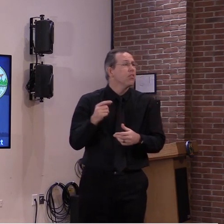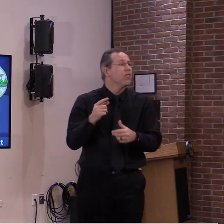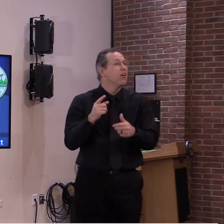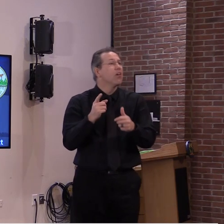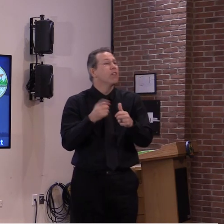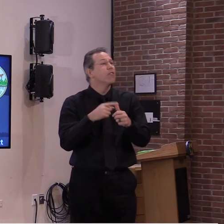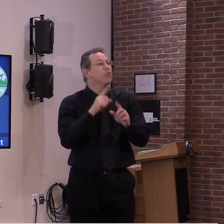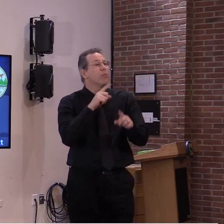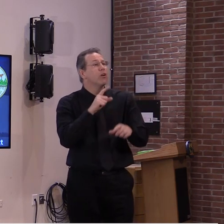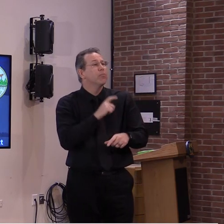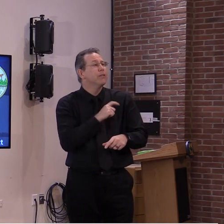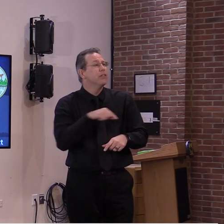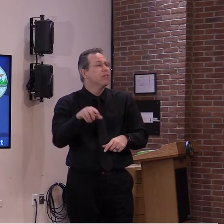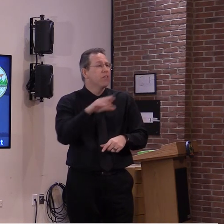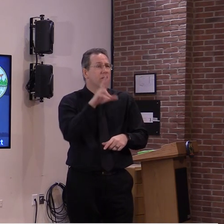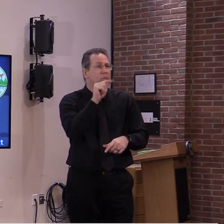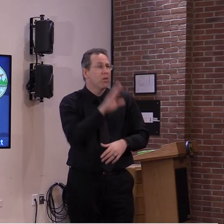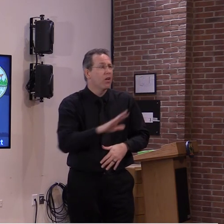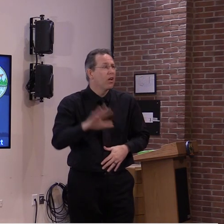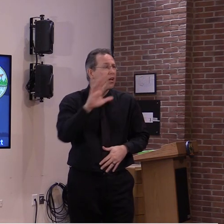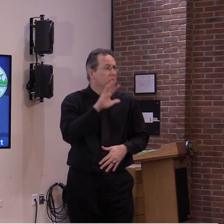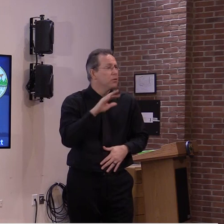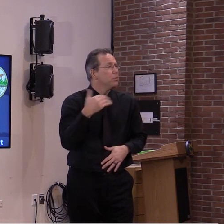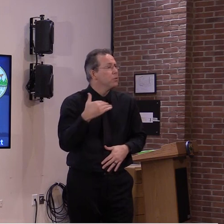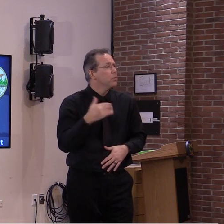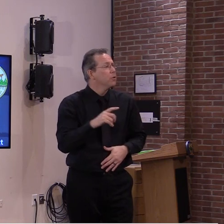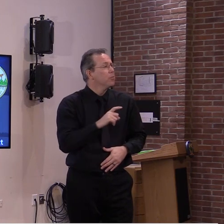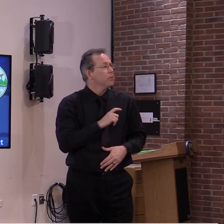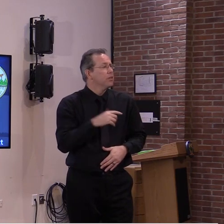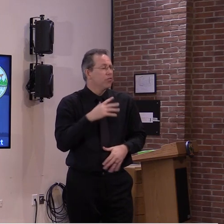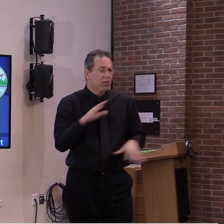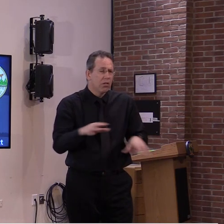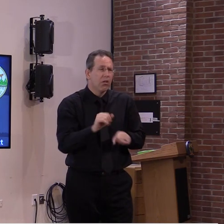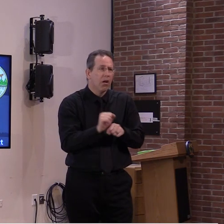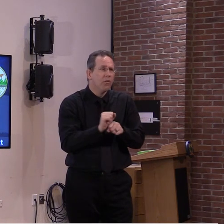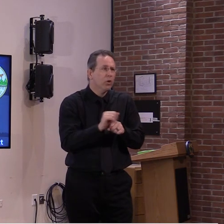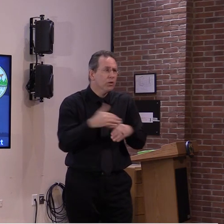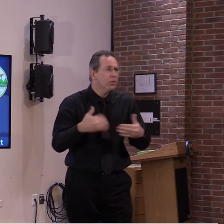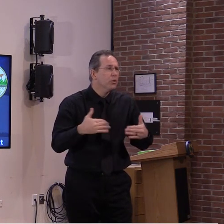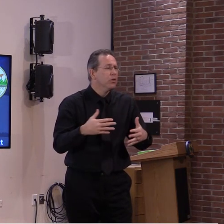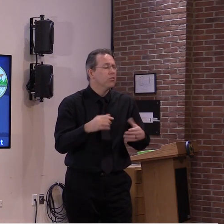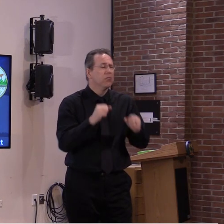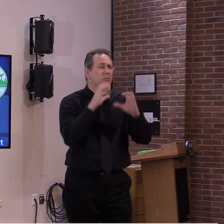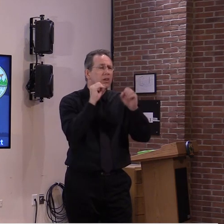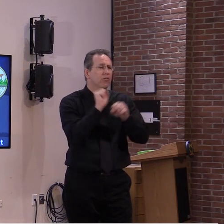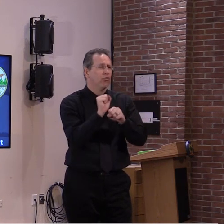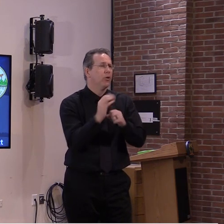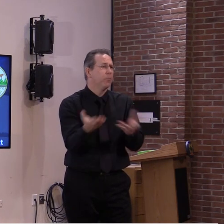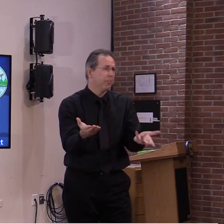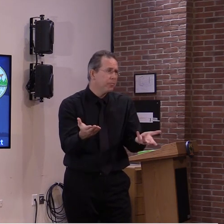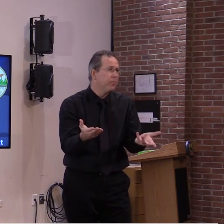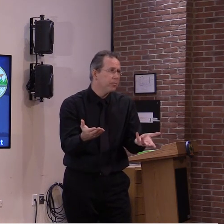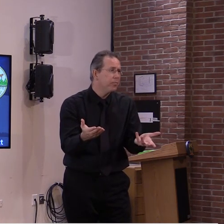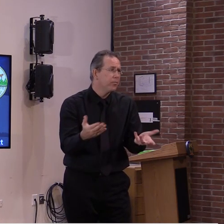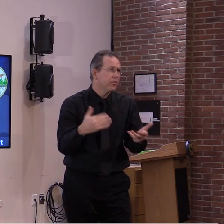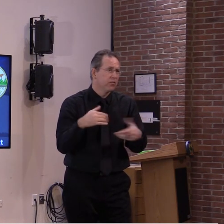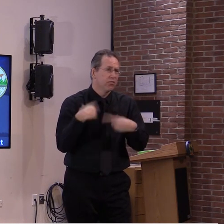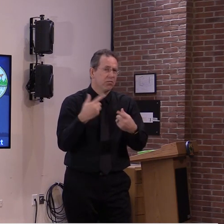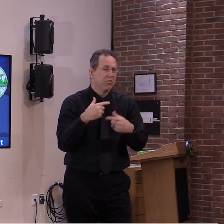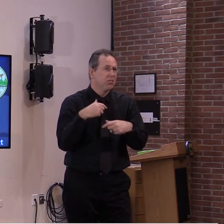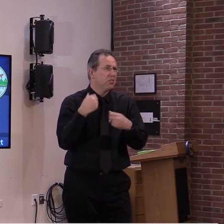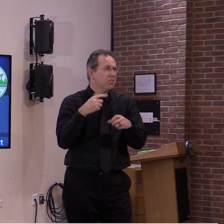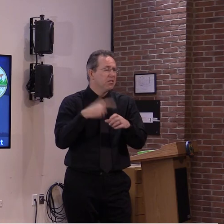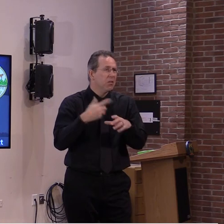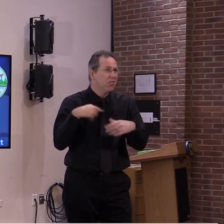law enforcement and elsewhere who have done yeoman's work over the last 10 months, much of it in